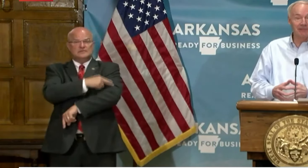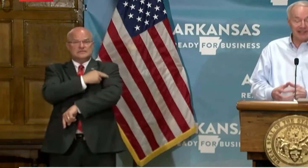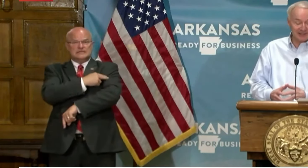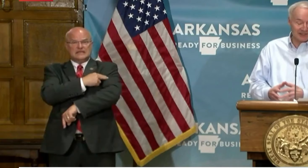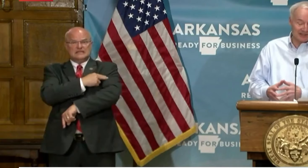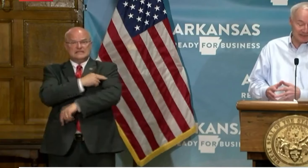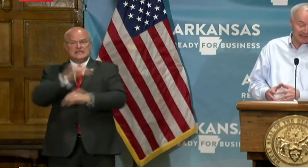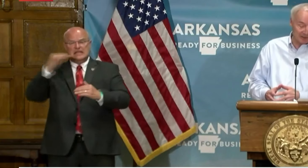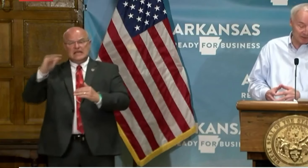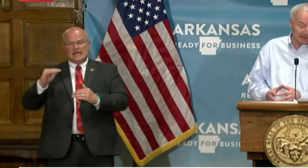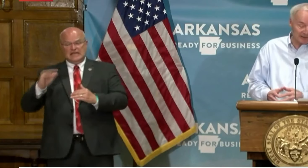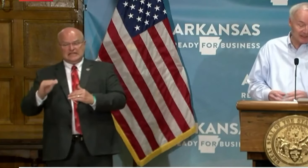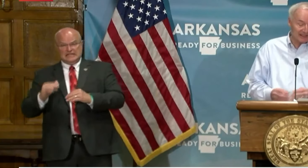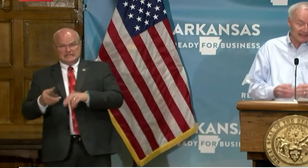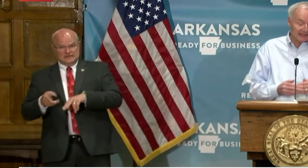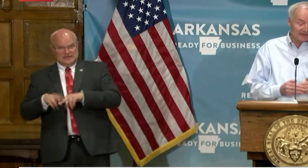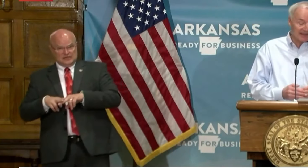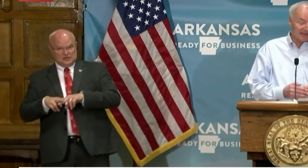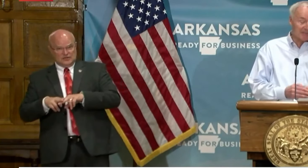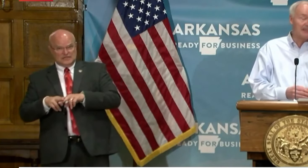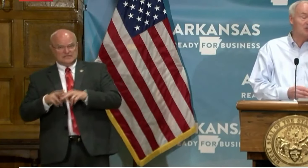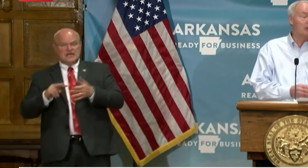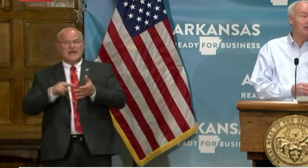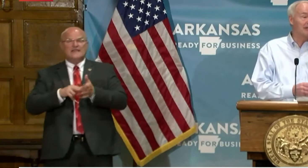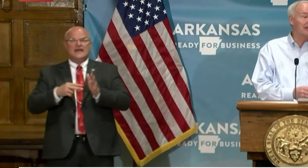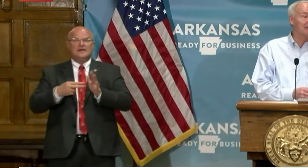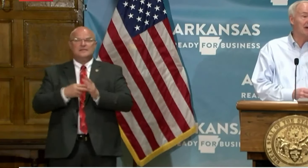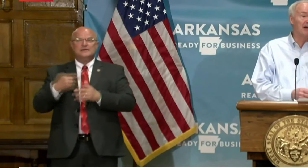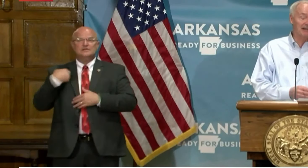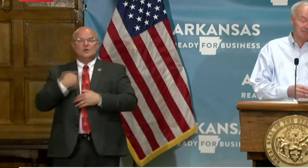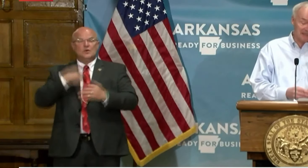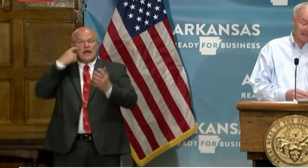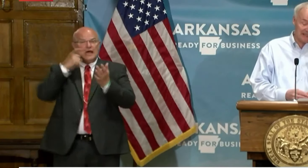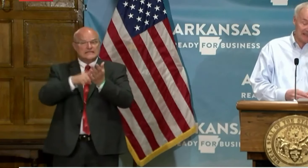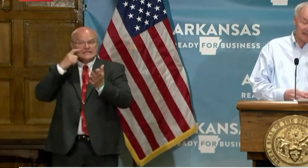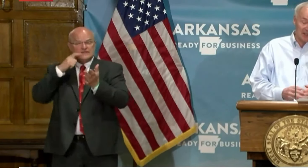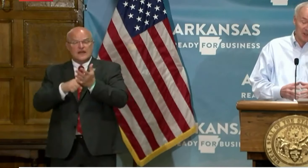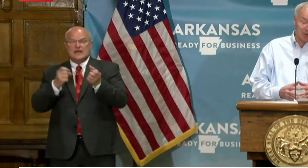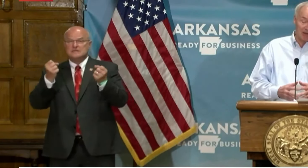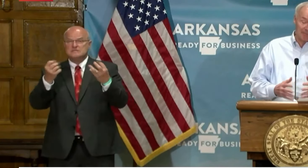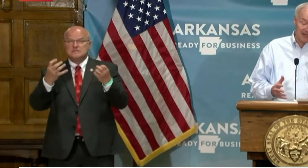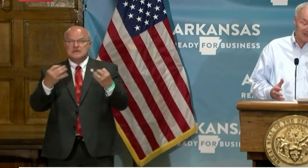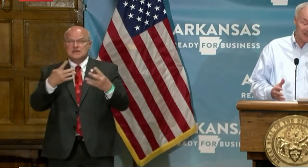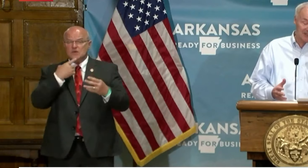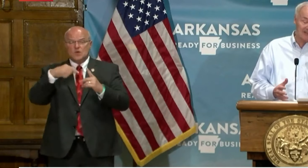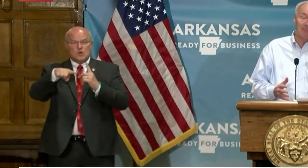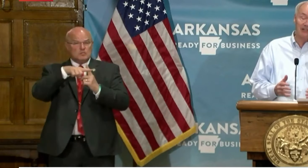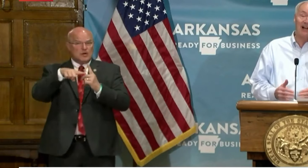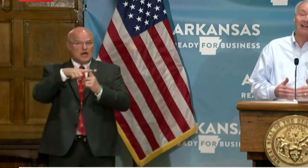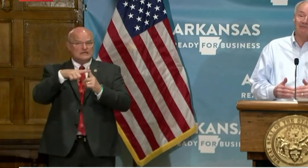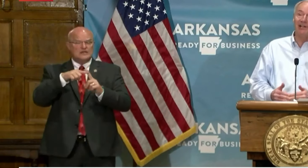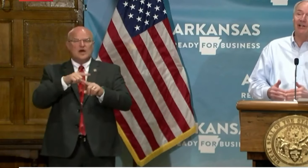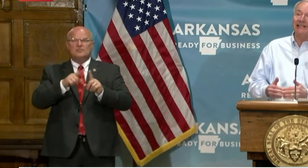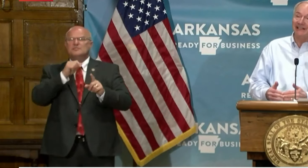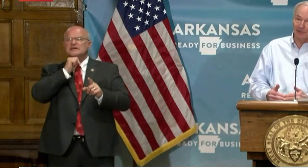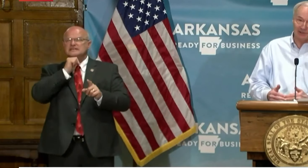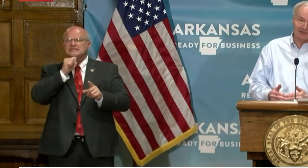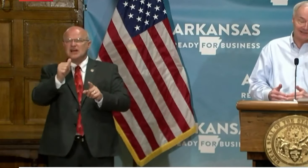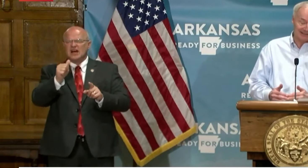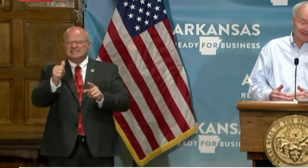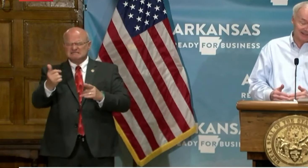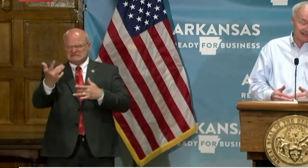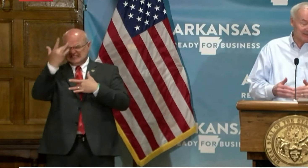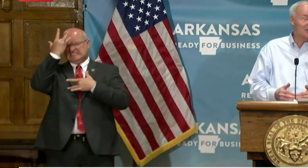have less of an increase, then that means we're identifying many who are positive but not very